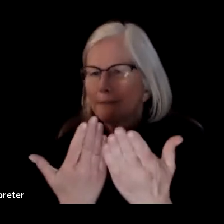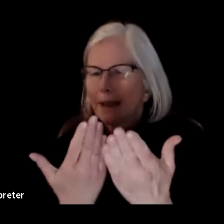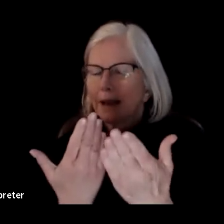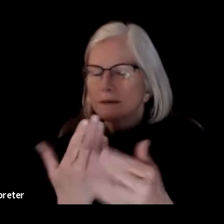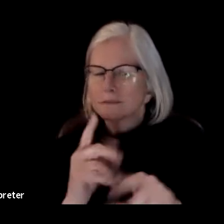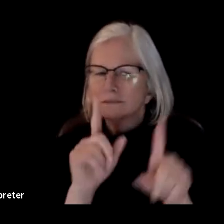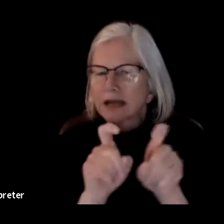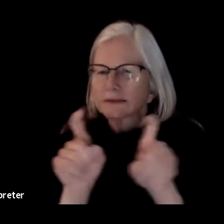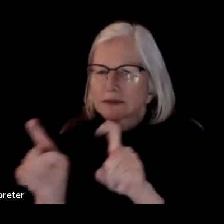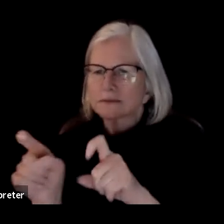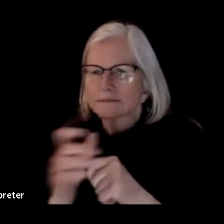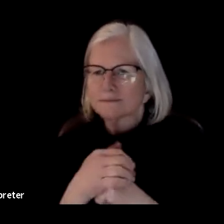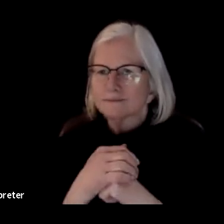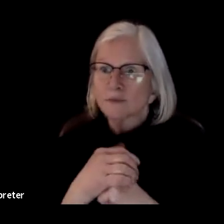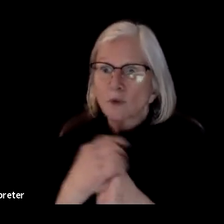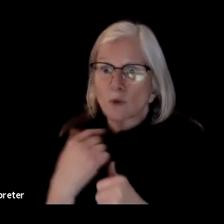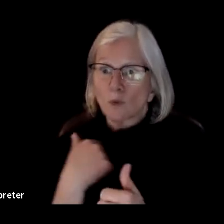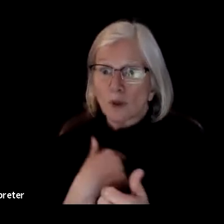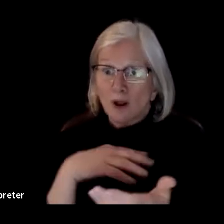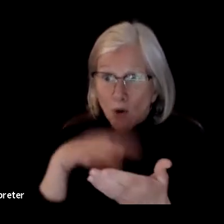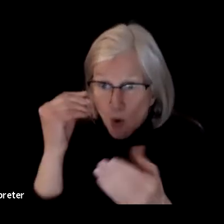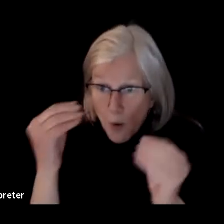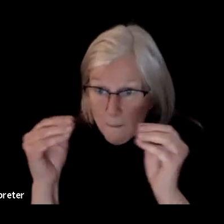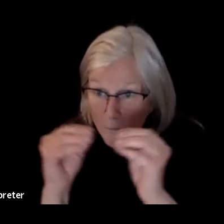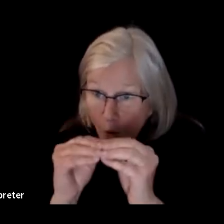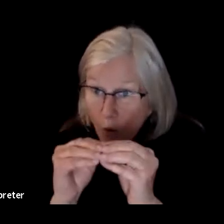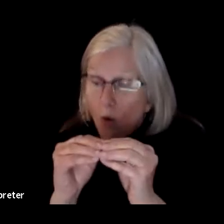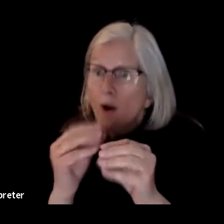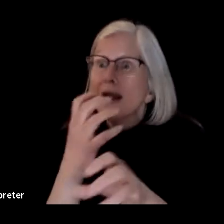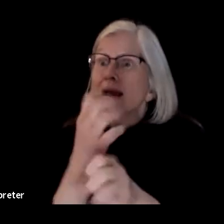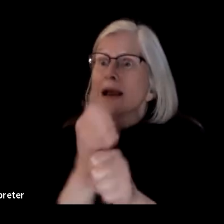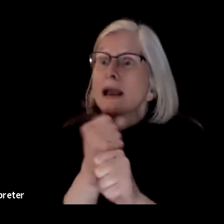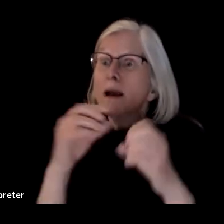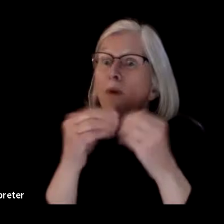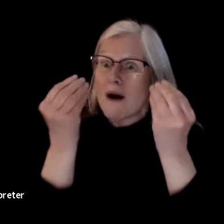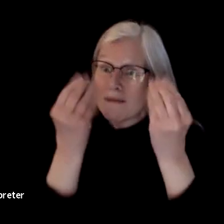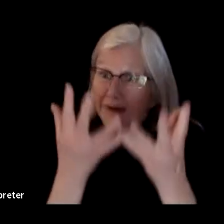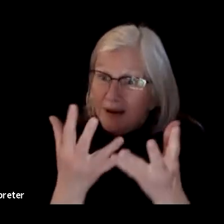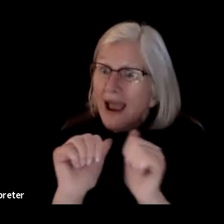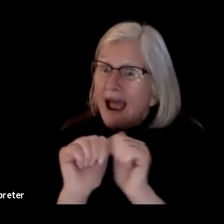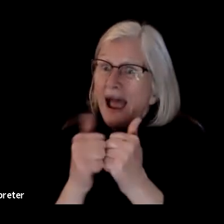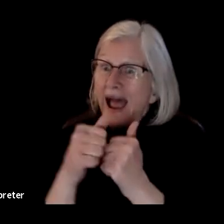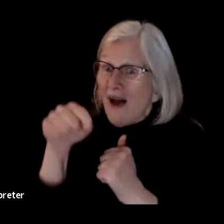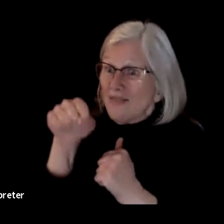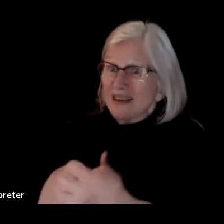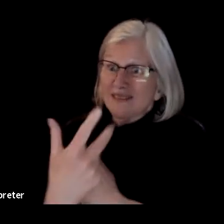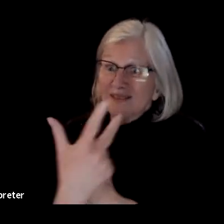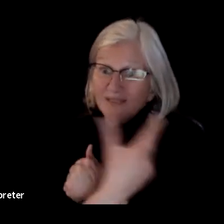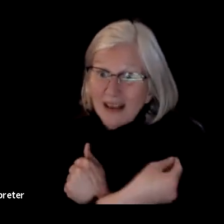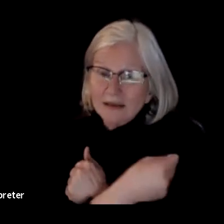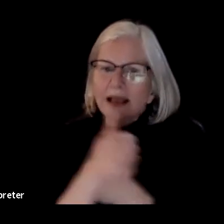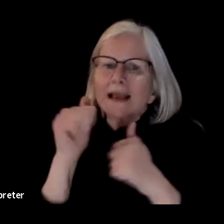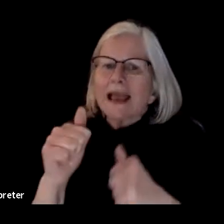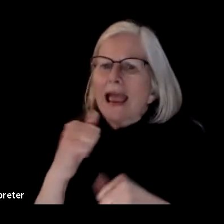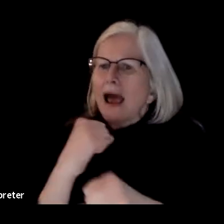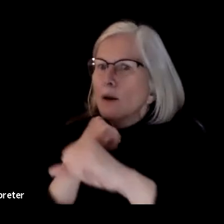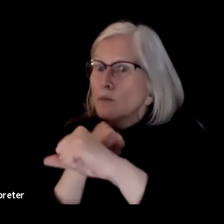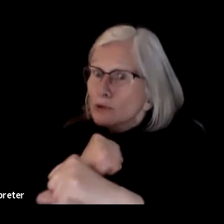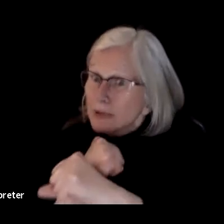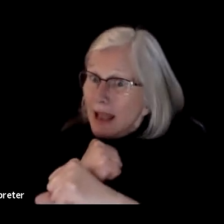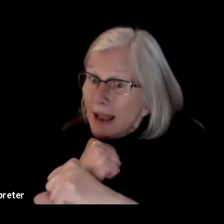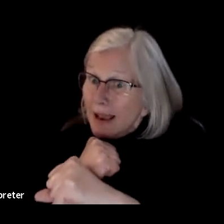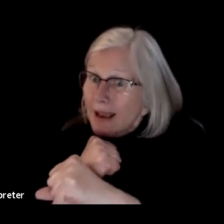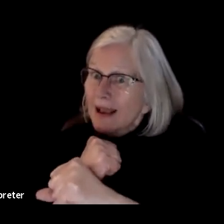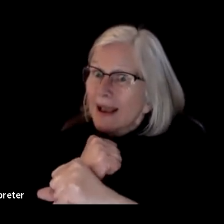learn more and get more information on how these vaccines protect against asymptomatic disease, we'll be able